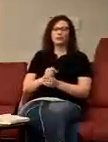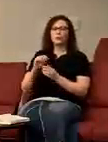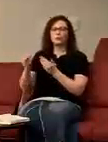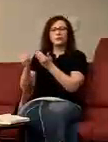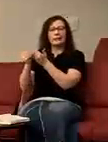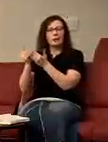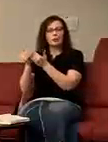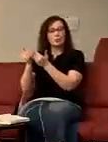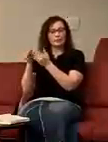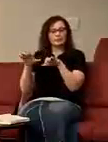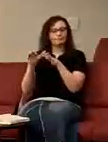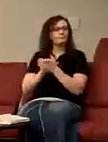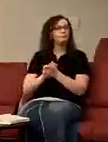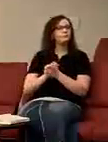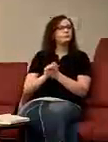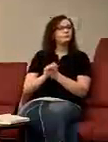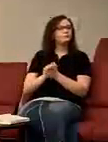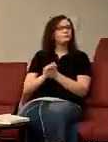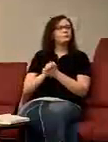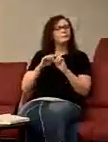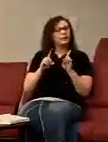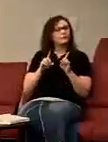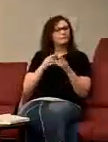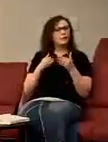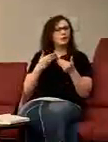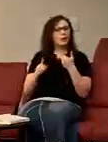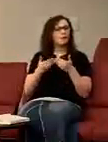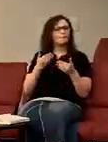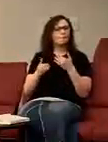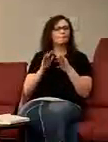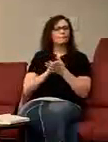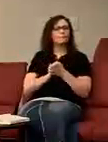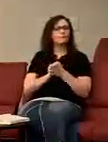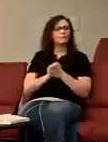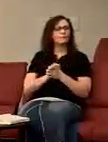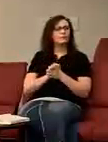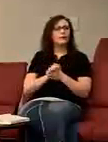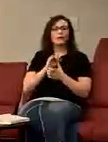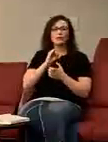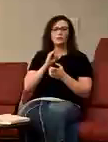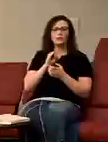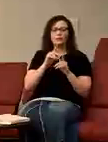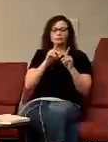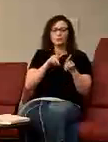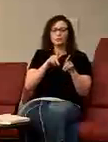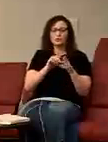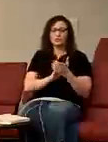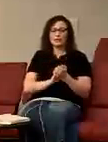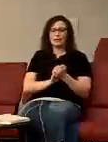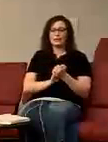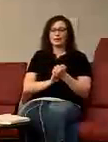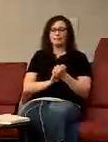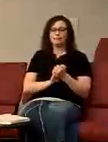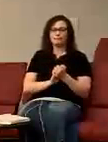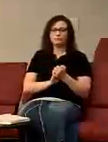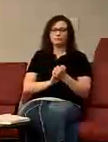a lot of this too, I don't even know why I'm going on this, but if somebody gets raped or something, really what you have is two victims